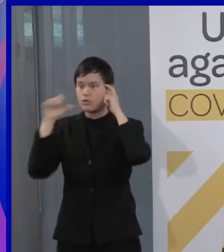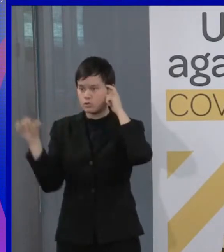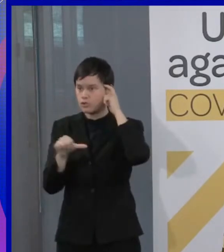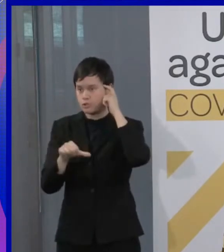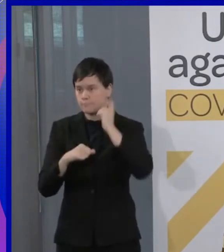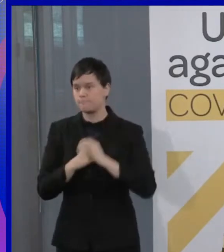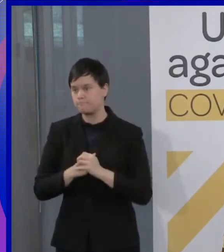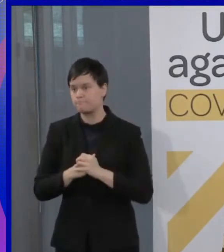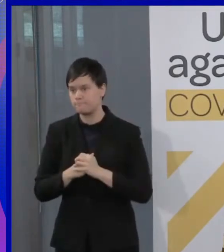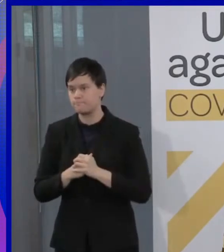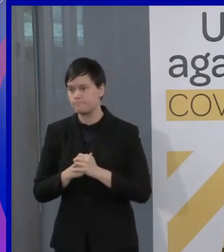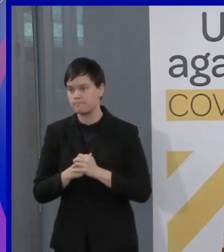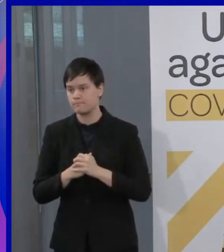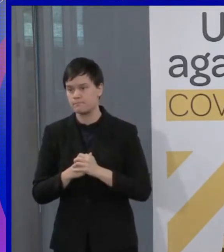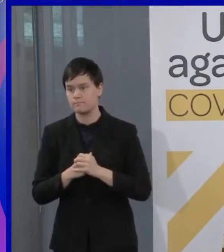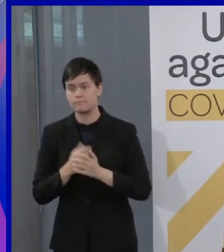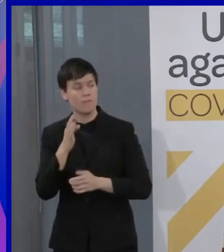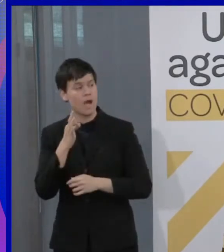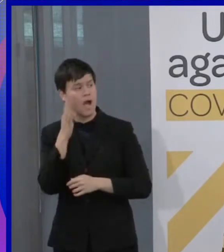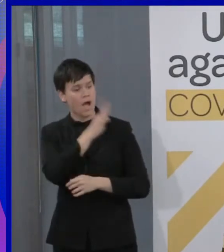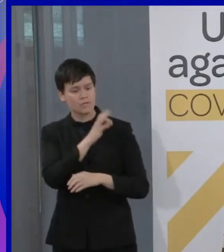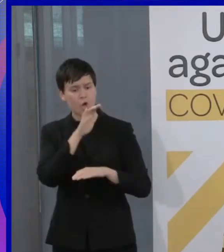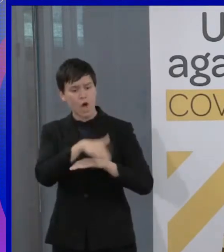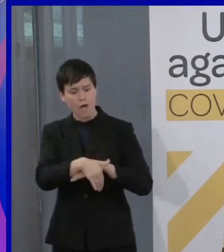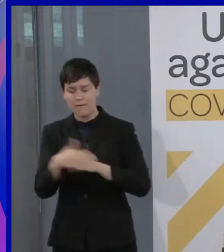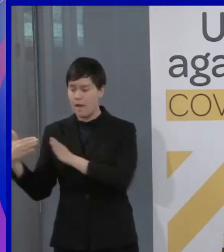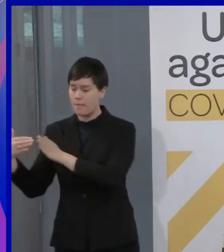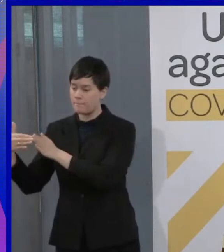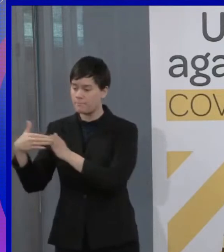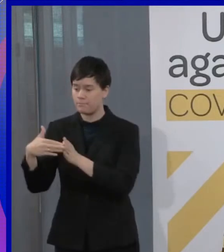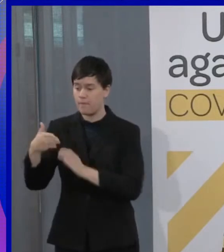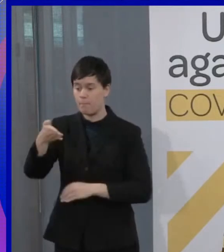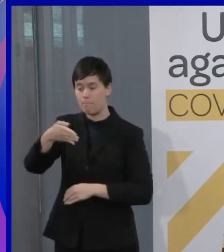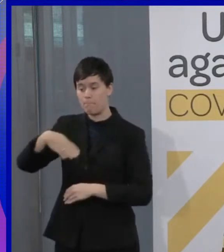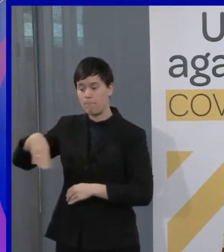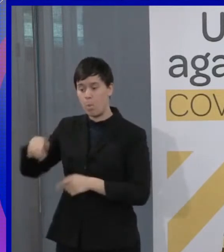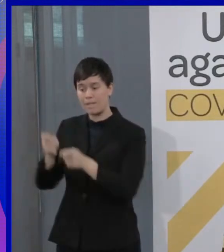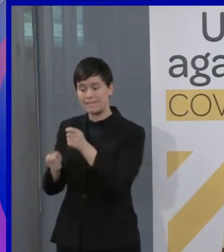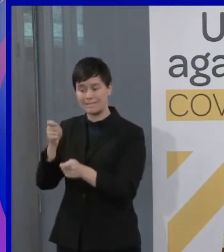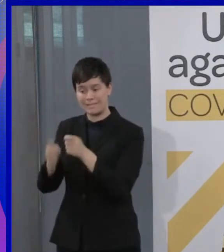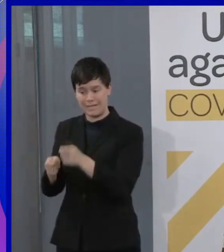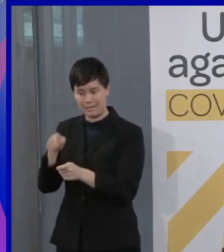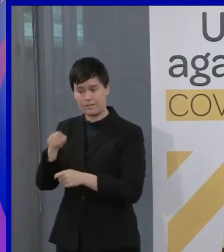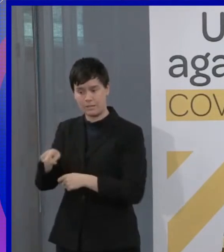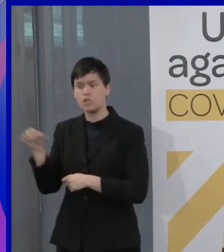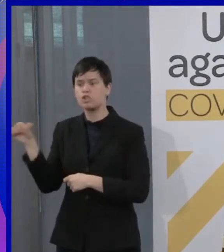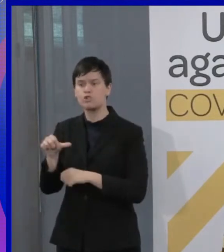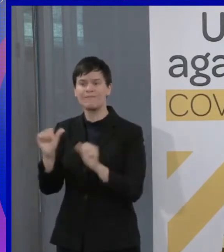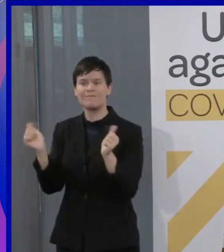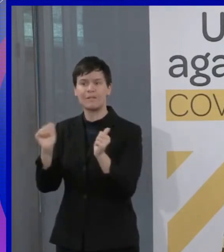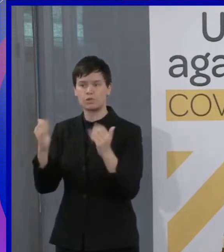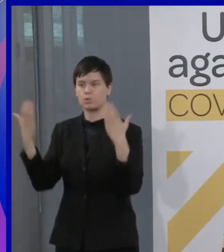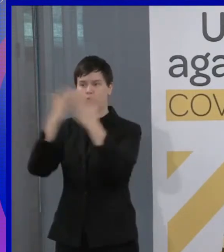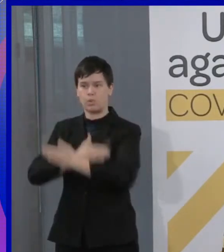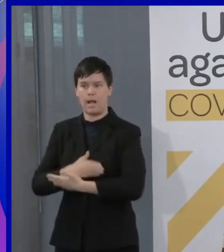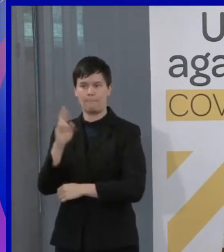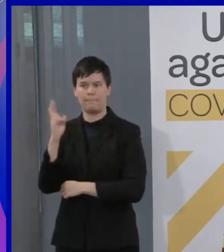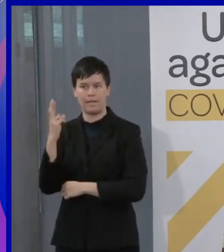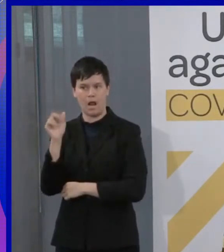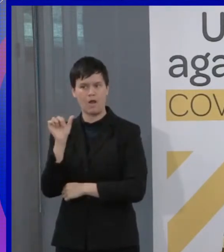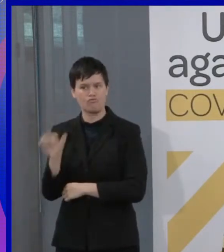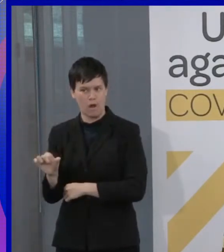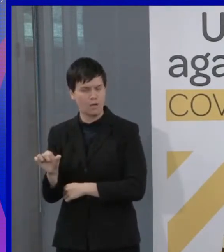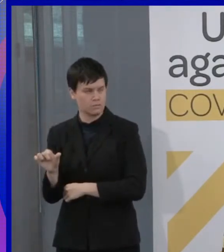Just in terms of testing at the port, that initial time frame was meant to be midnight Yes, tonight. yeah. So is that now redundant? Has